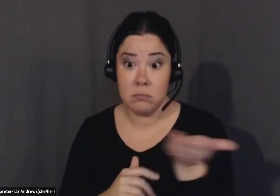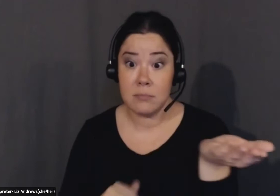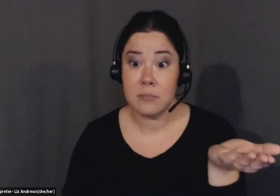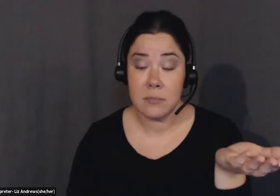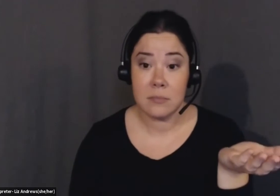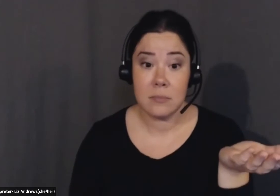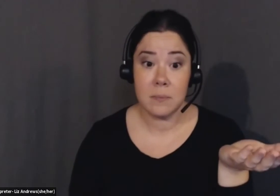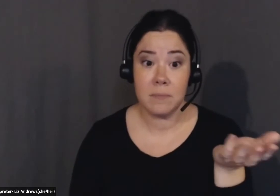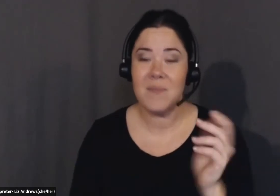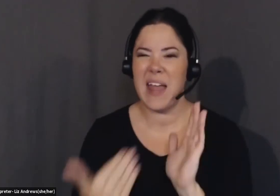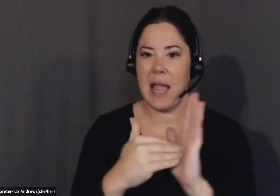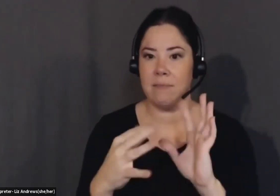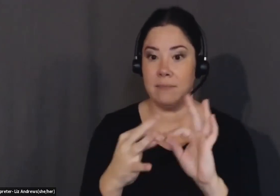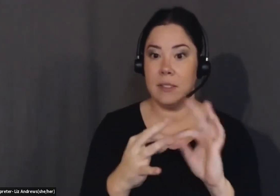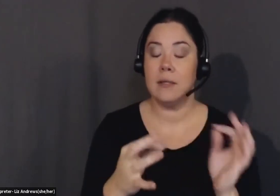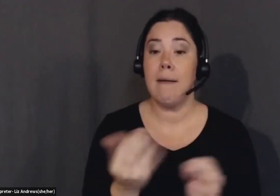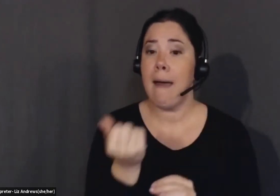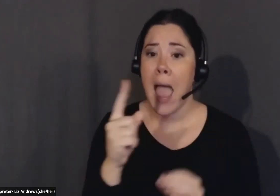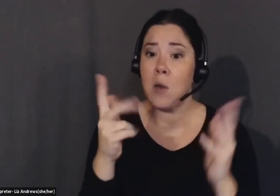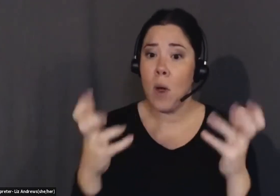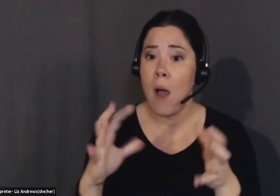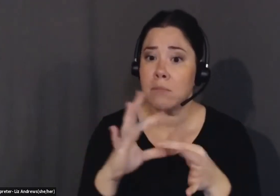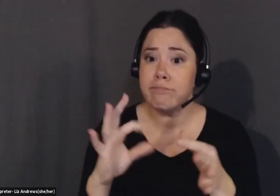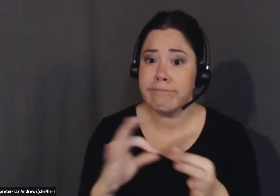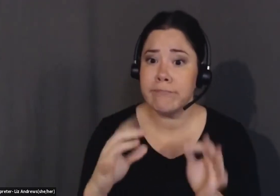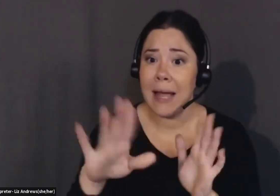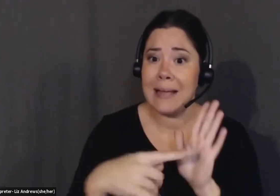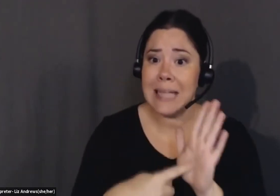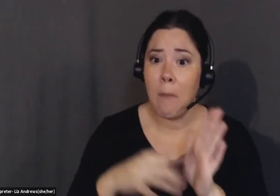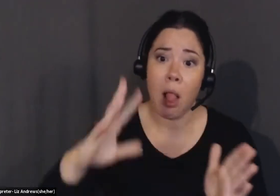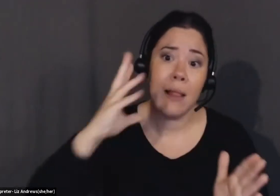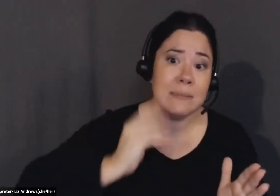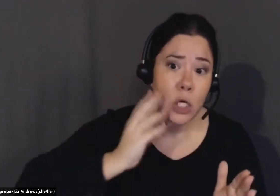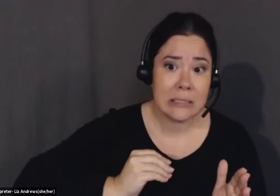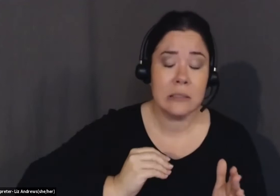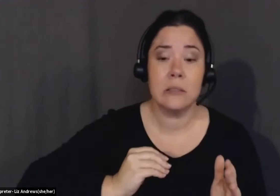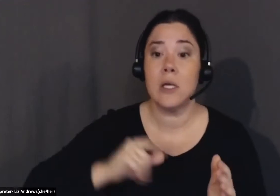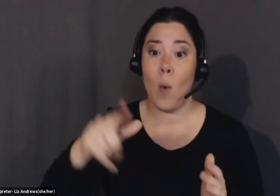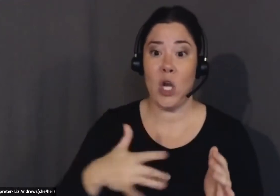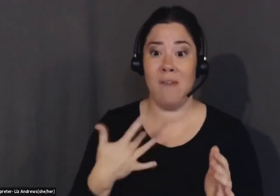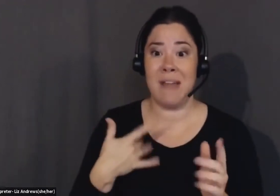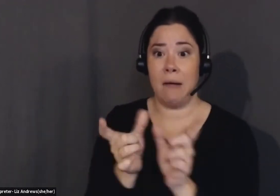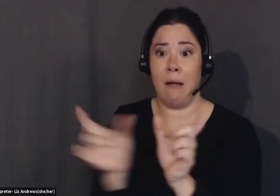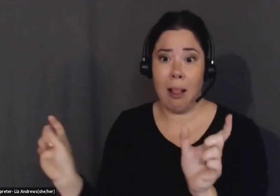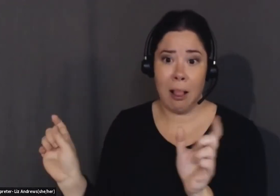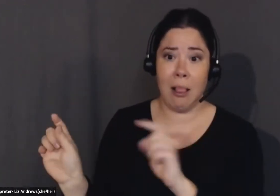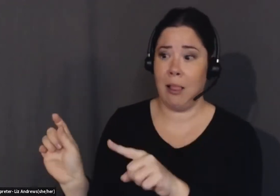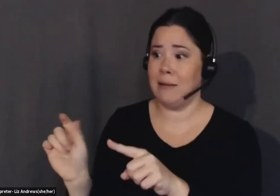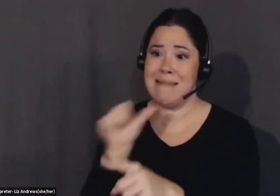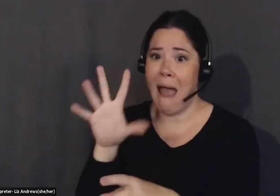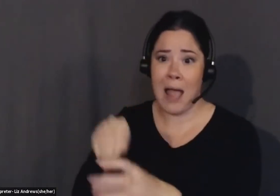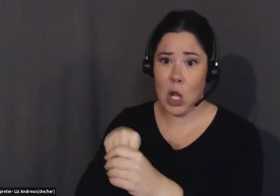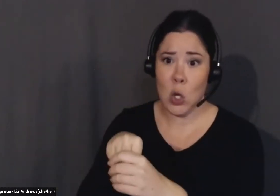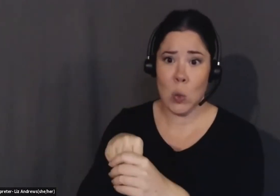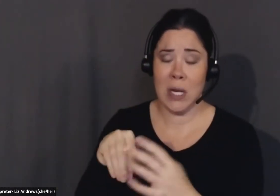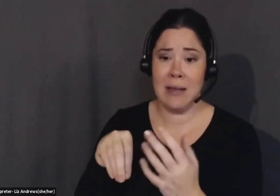one. Again, does anyone want to share an example of when they were excluded from participating in the community? So therefore,